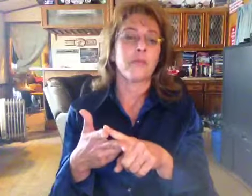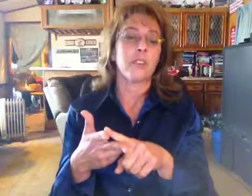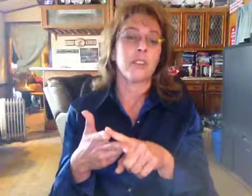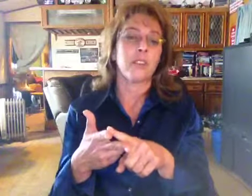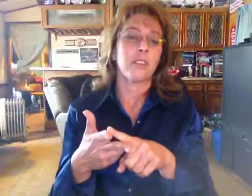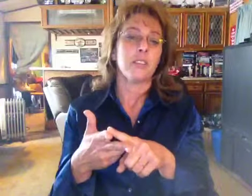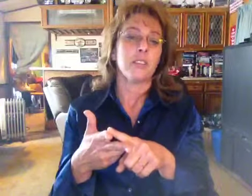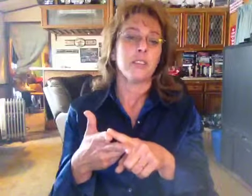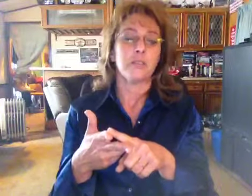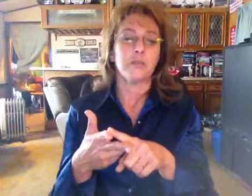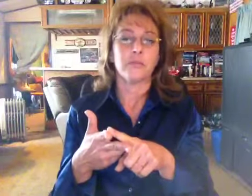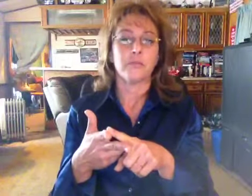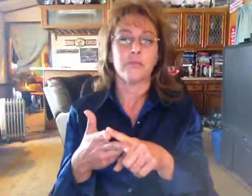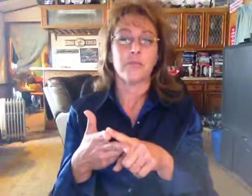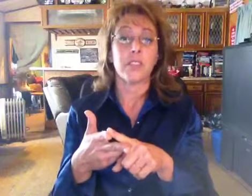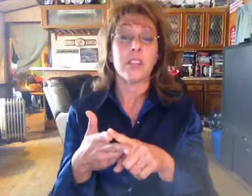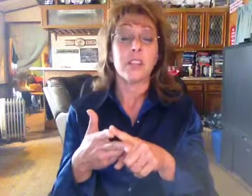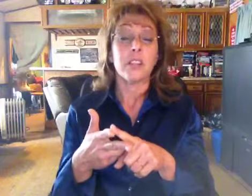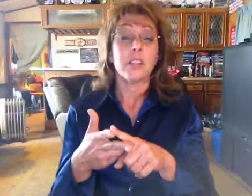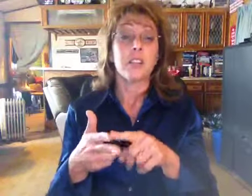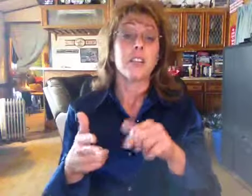Another reason for learning grammar is that it improves your writing.